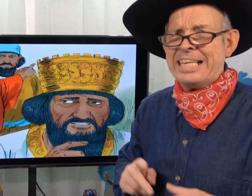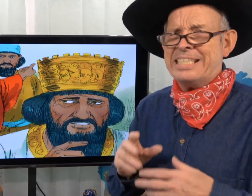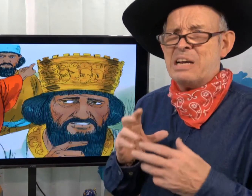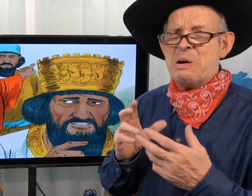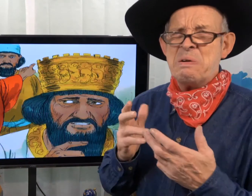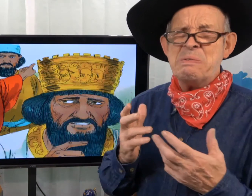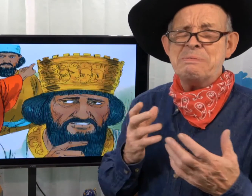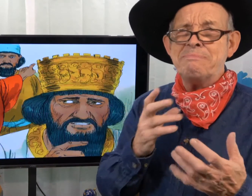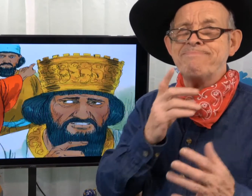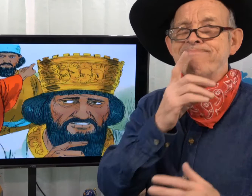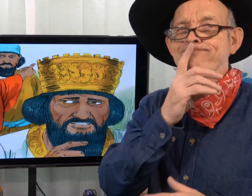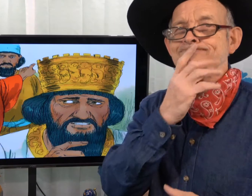no.